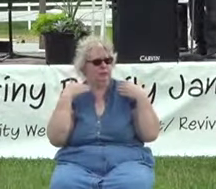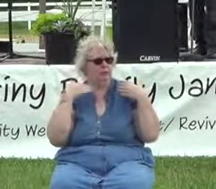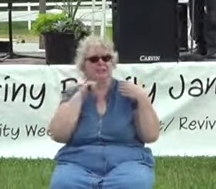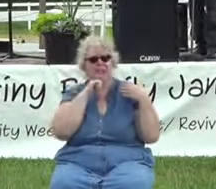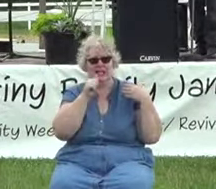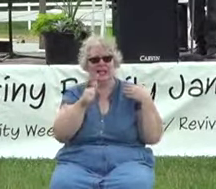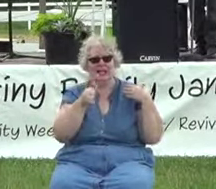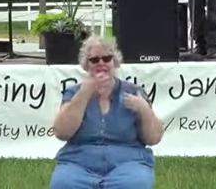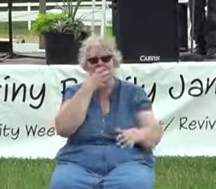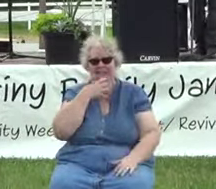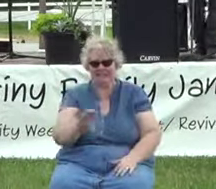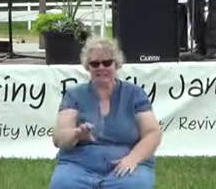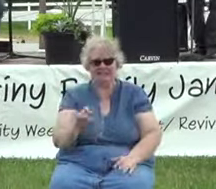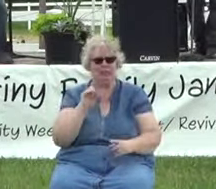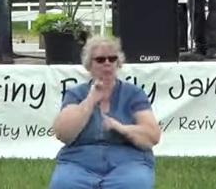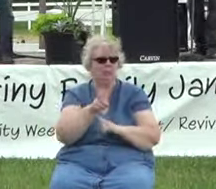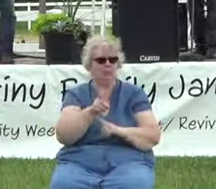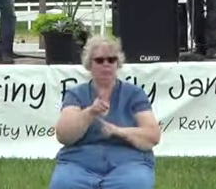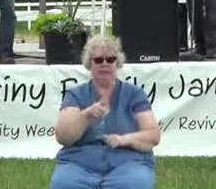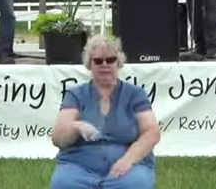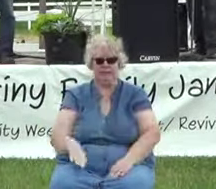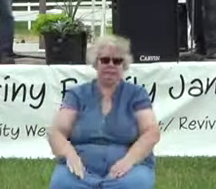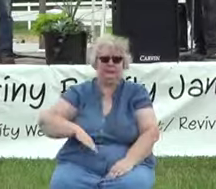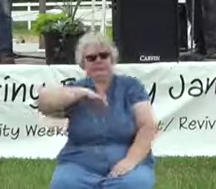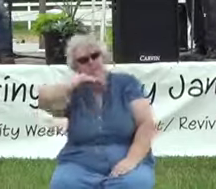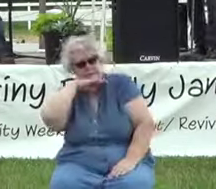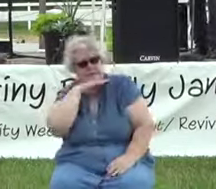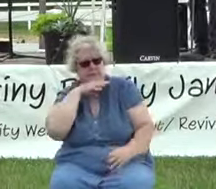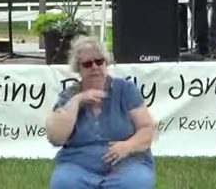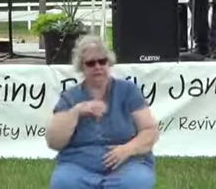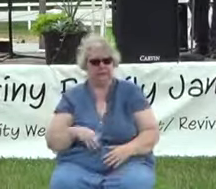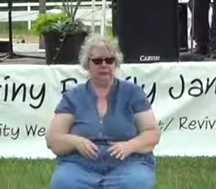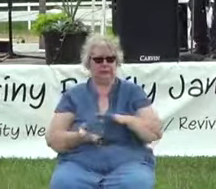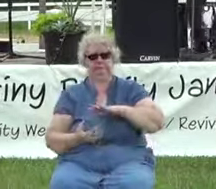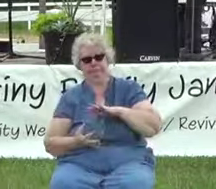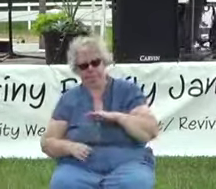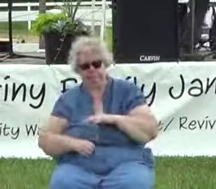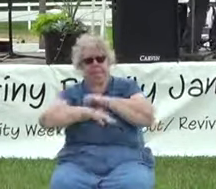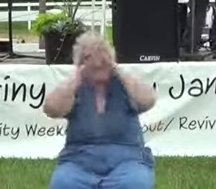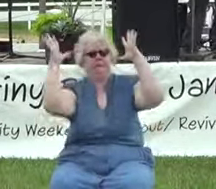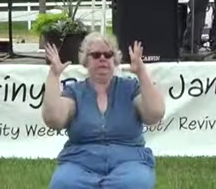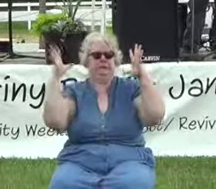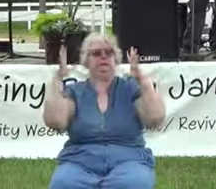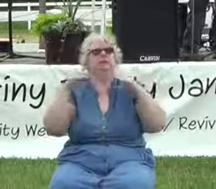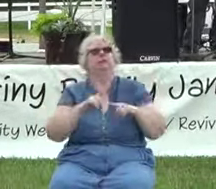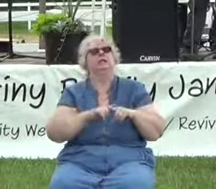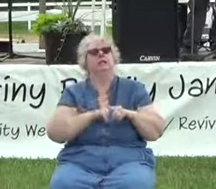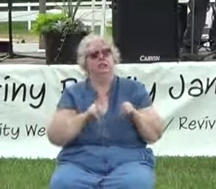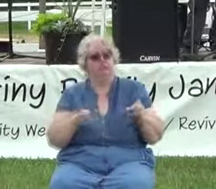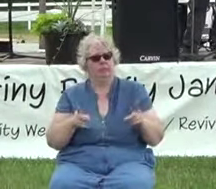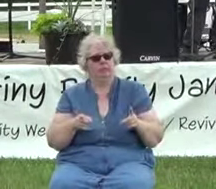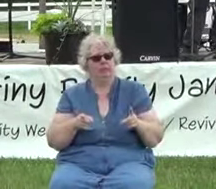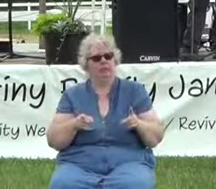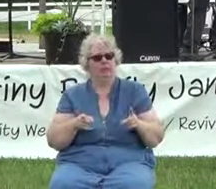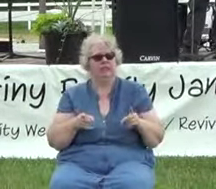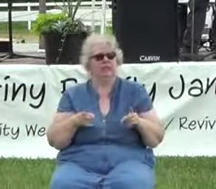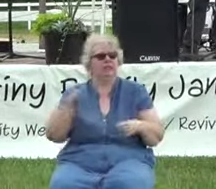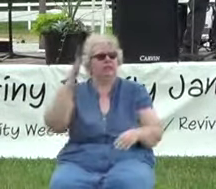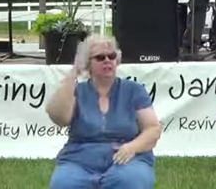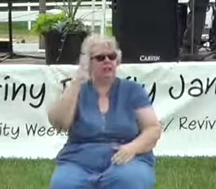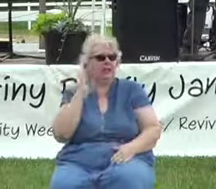moment, don't we? We lose our cool. Right. But God came. And I believe an almighty God knew what they did. And that's when they started